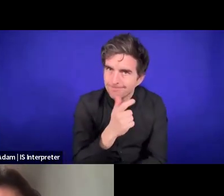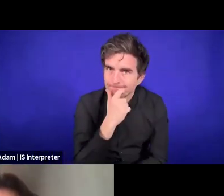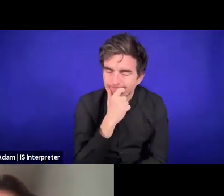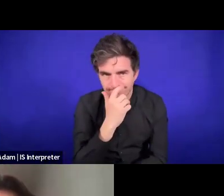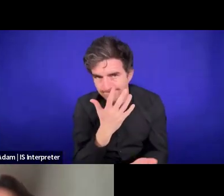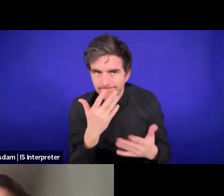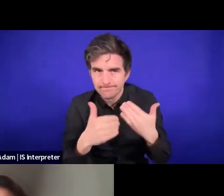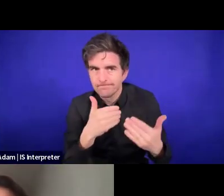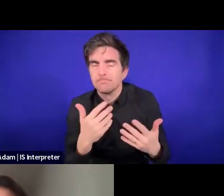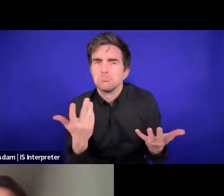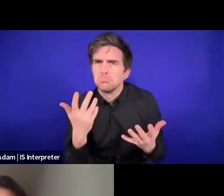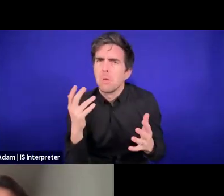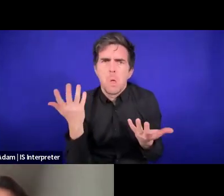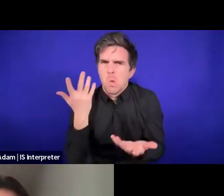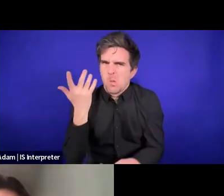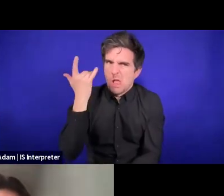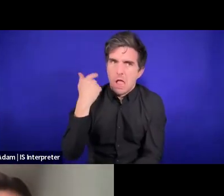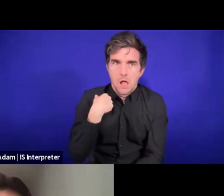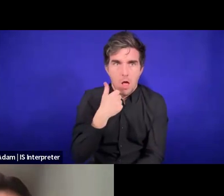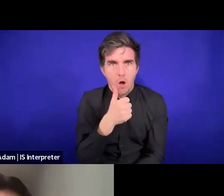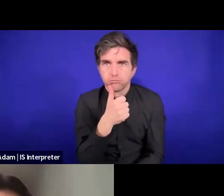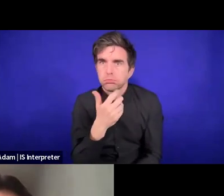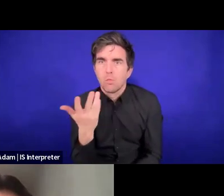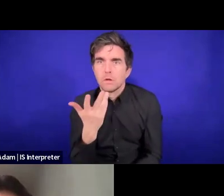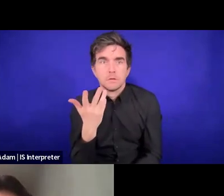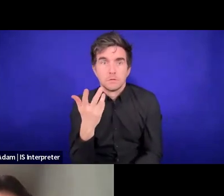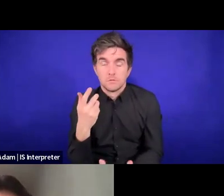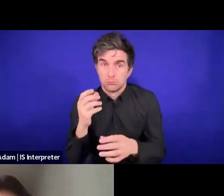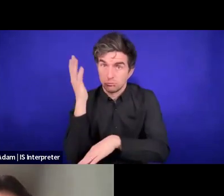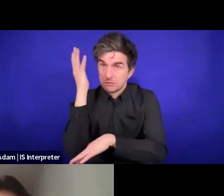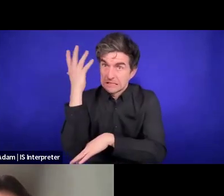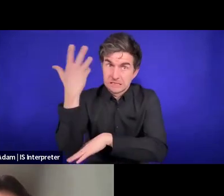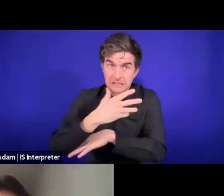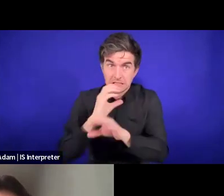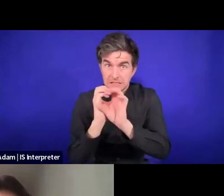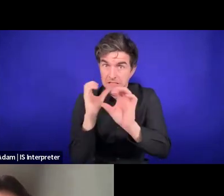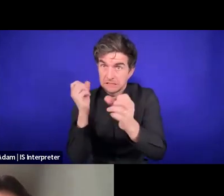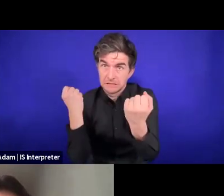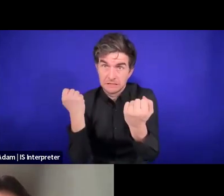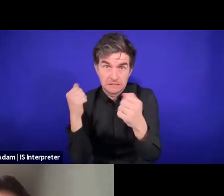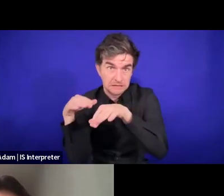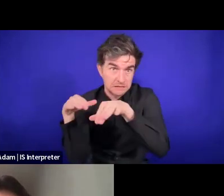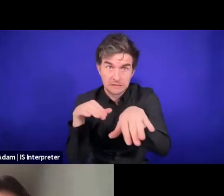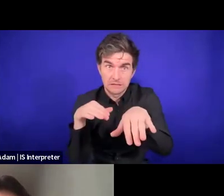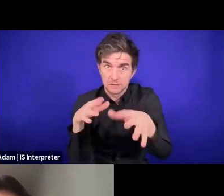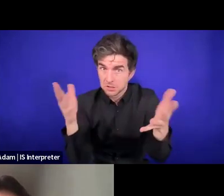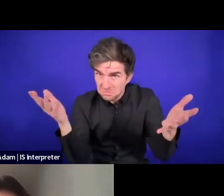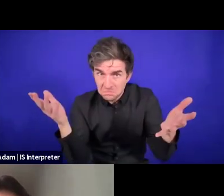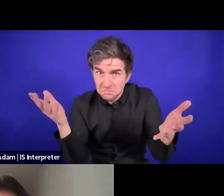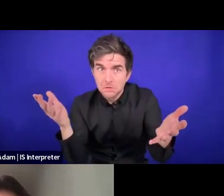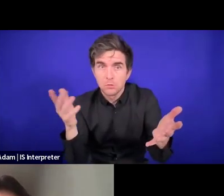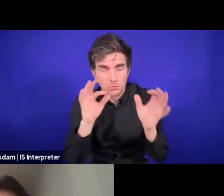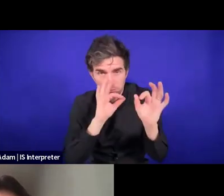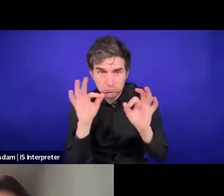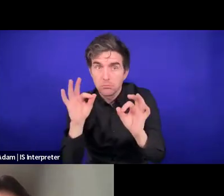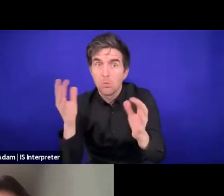awareness raising interventions that are being conducted to the general community as a mainstream wing to ensure that these practices